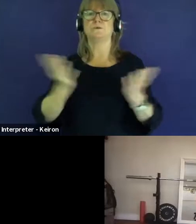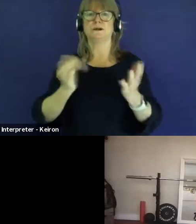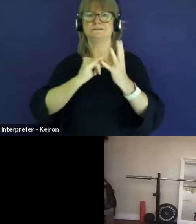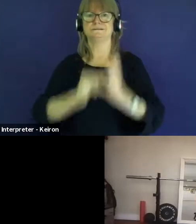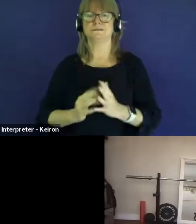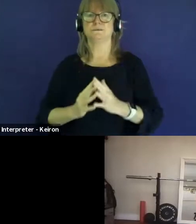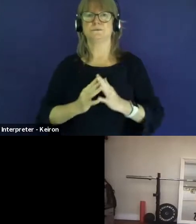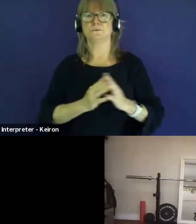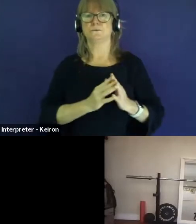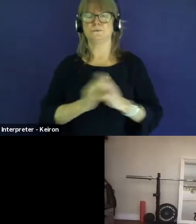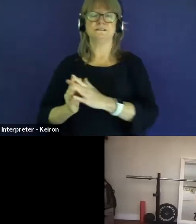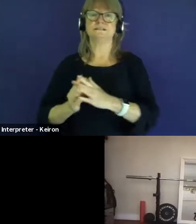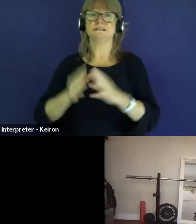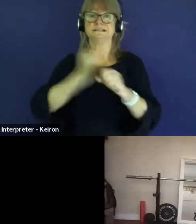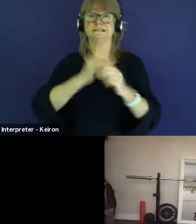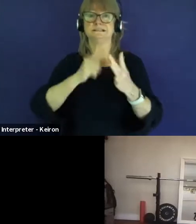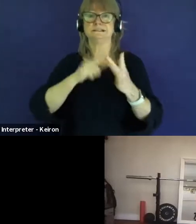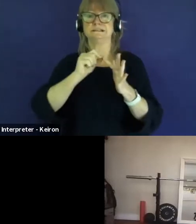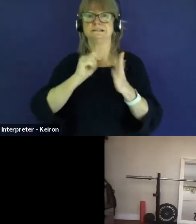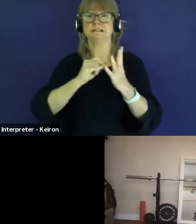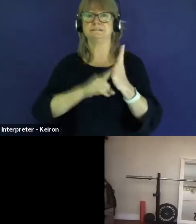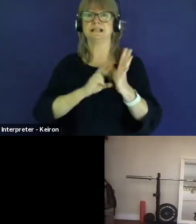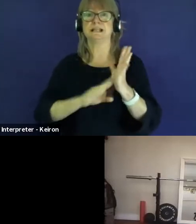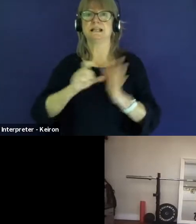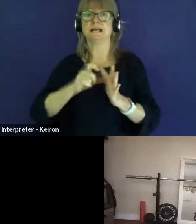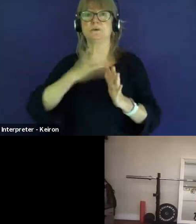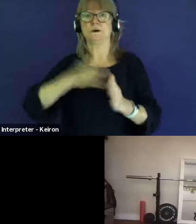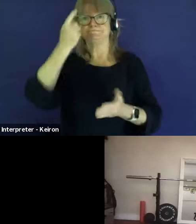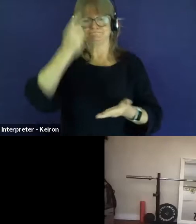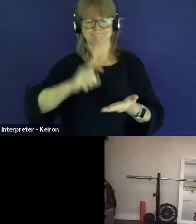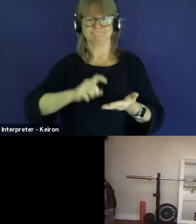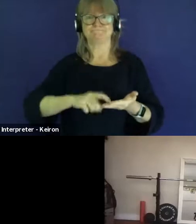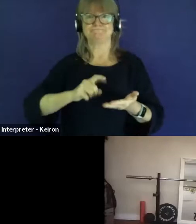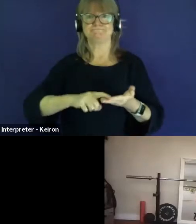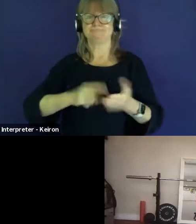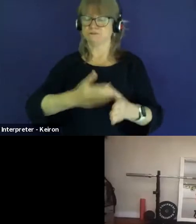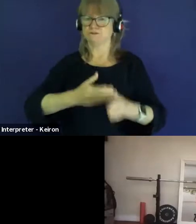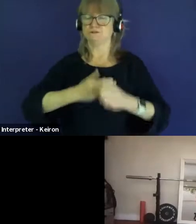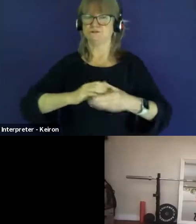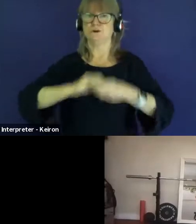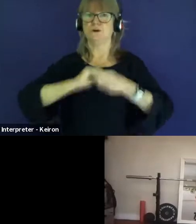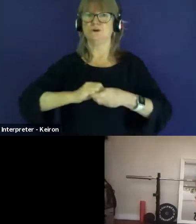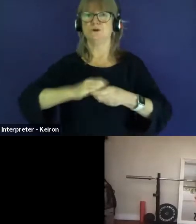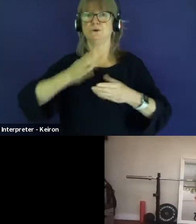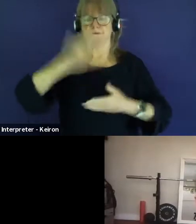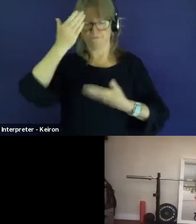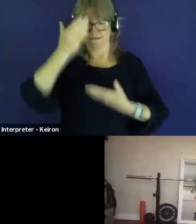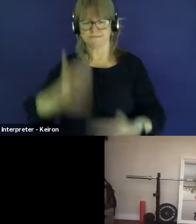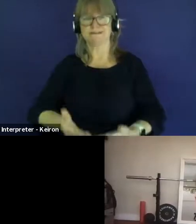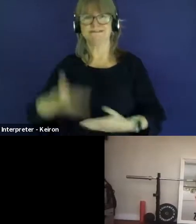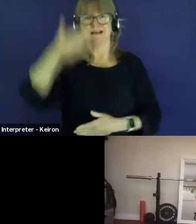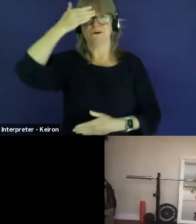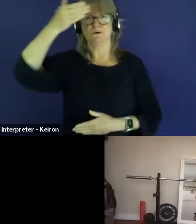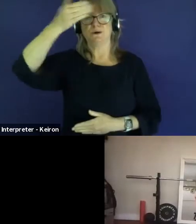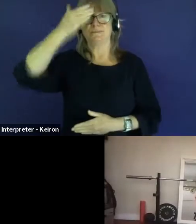to acknowledge them as the traditional owners, and I'd like to pay my respects to their elders, past and present and emerging, as well